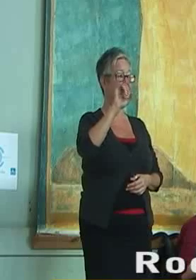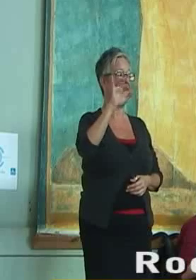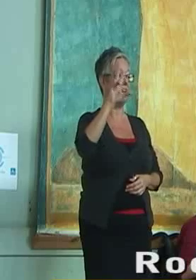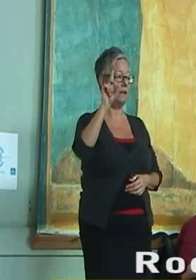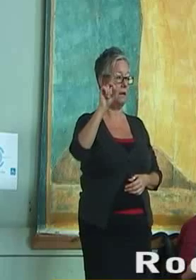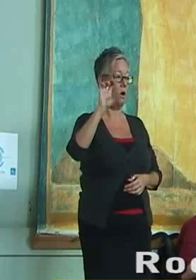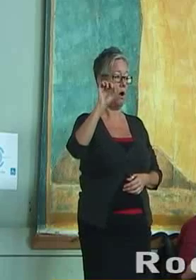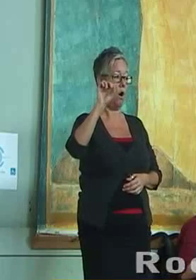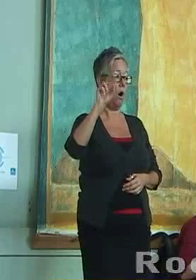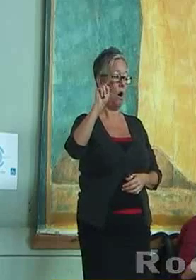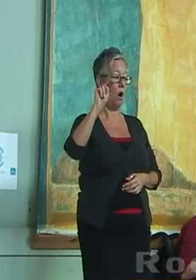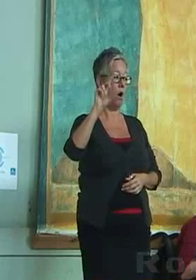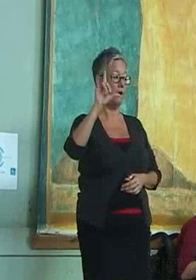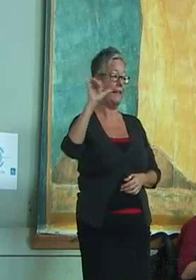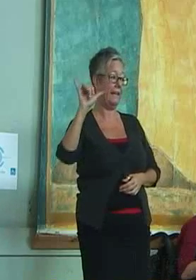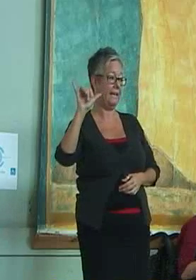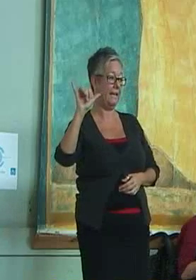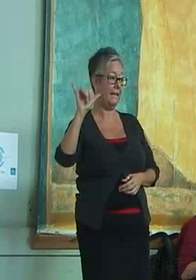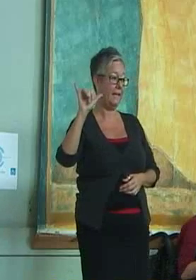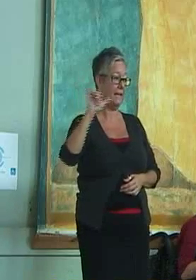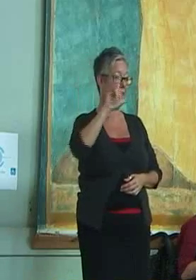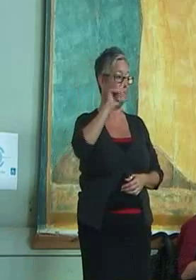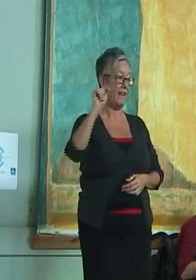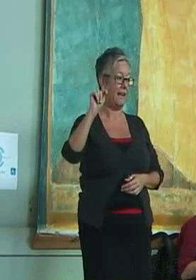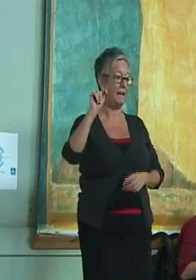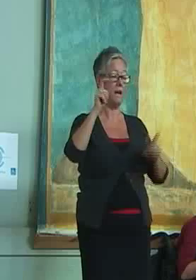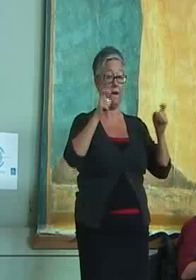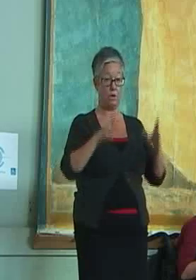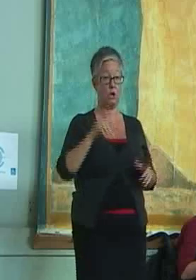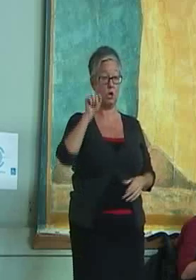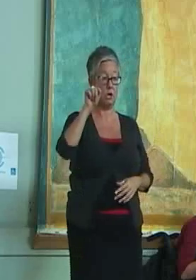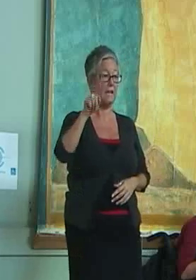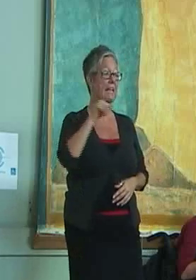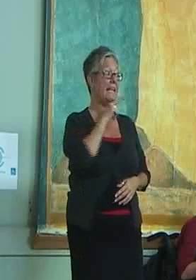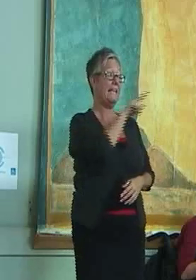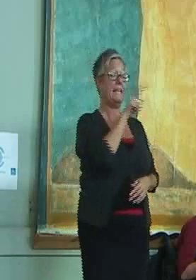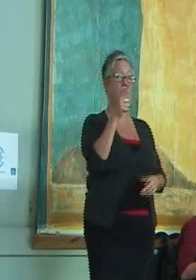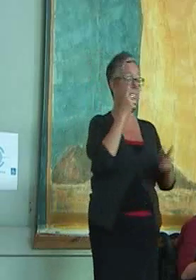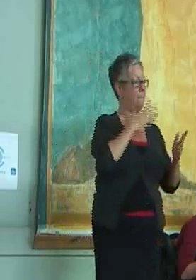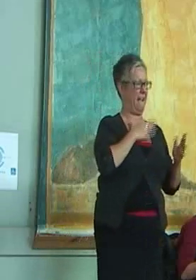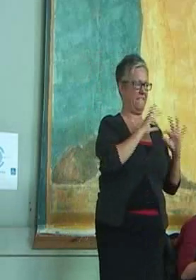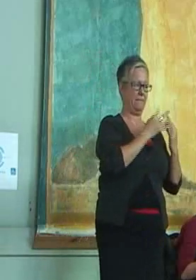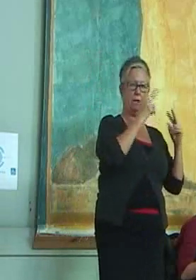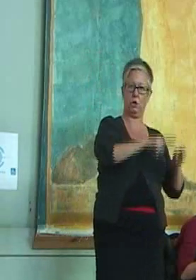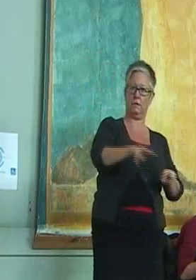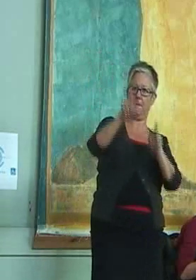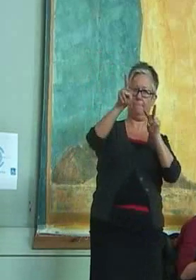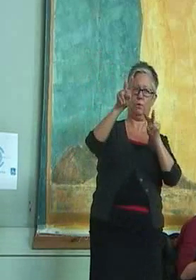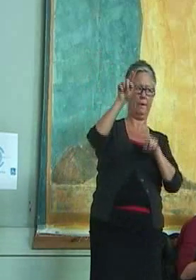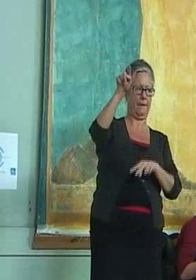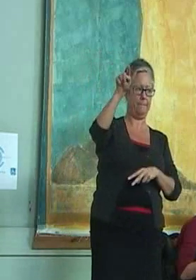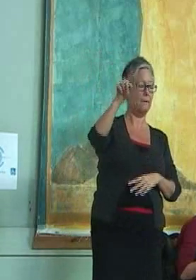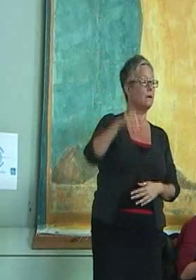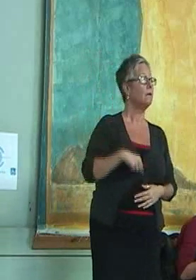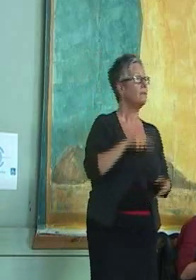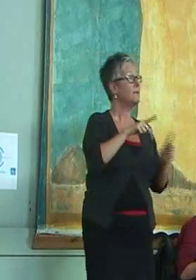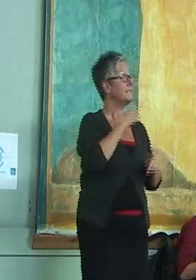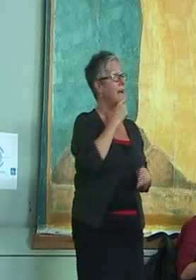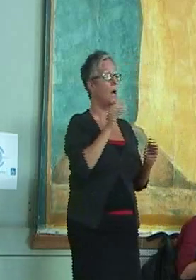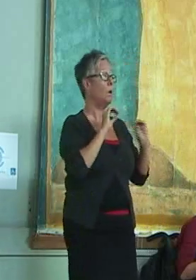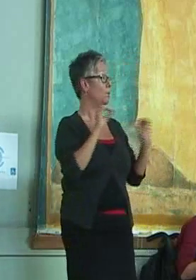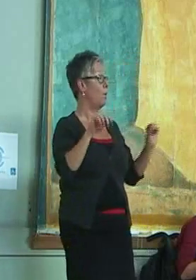us have different abilities. No one is handicapped until